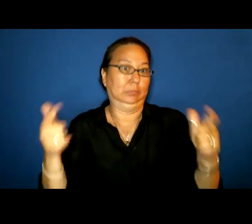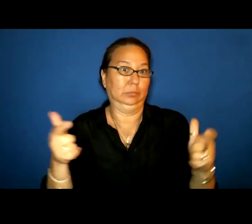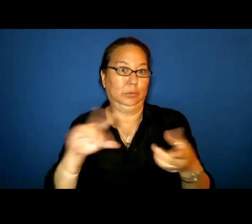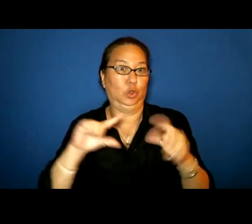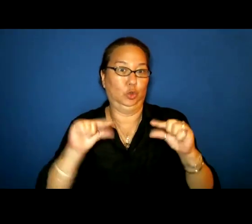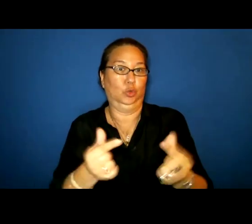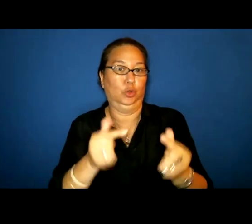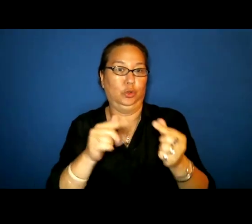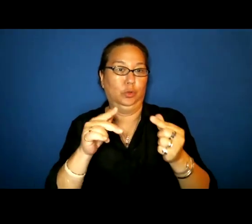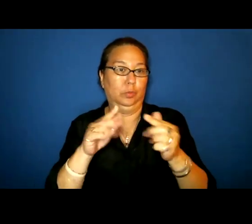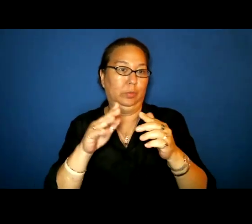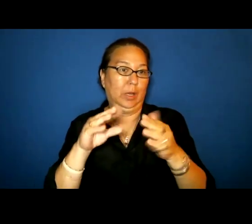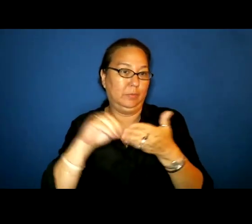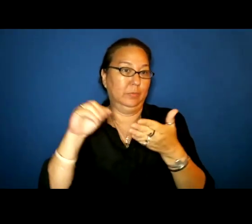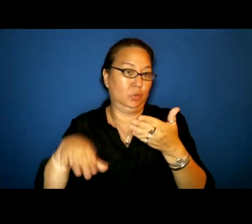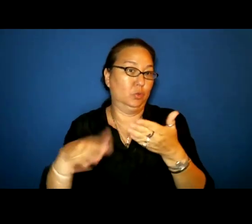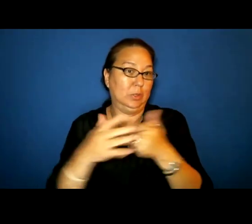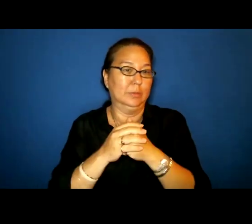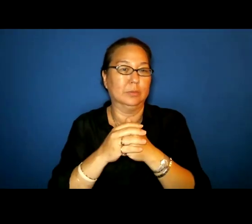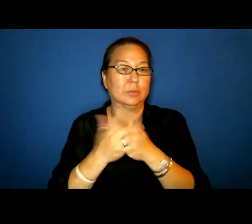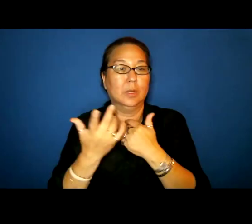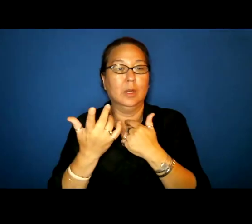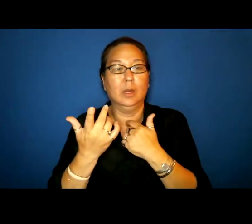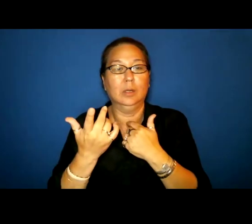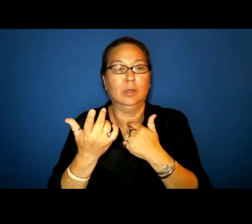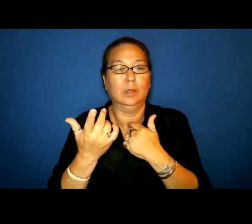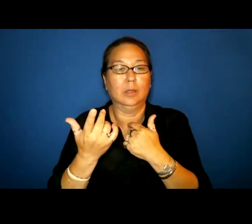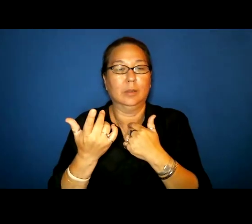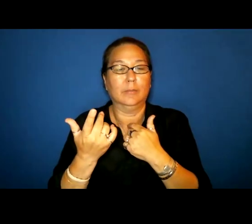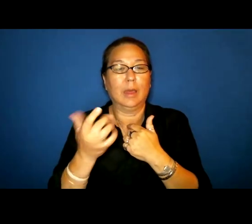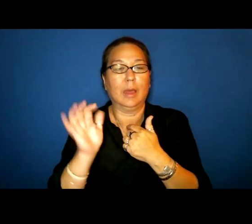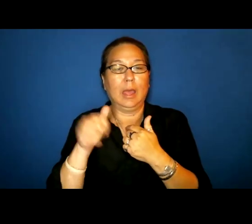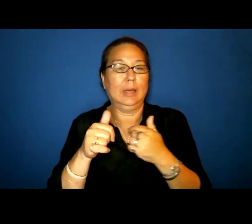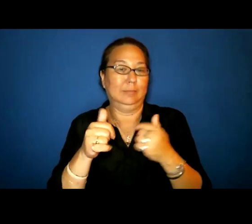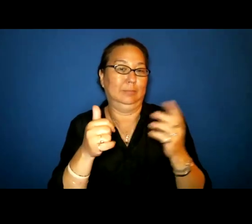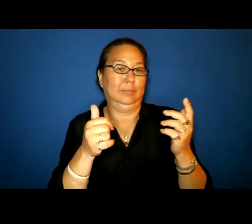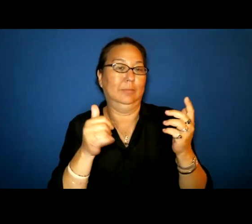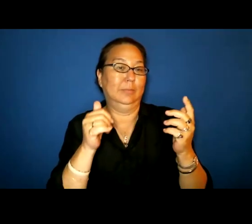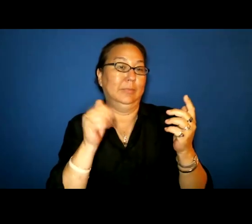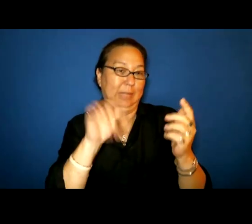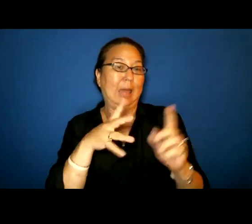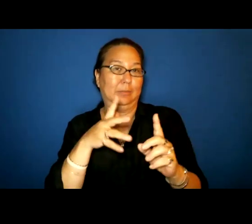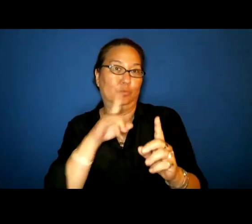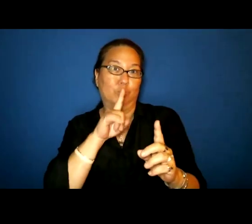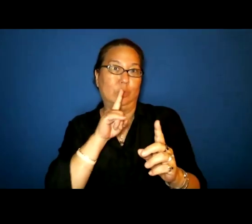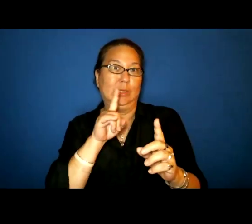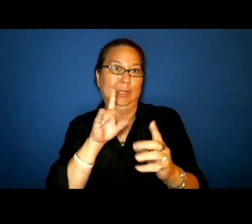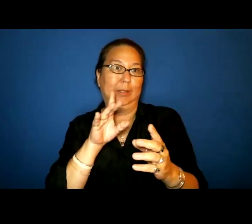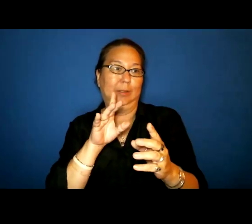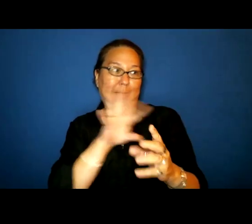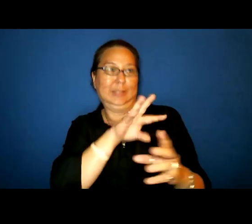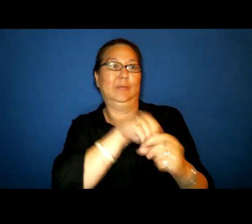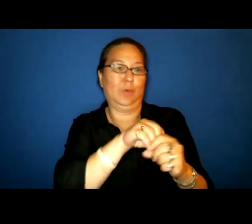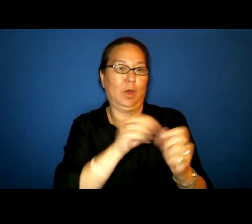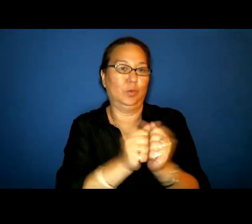overlap or bilingual. Like, so it's sort of, it is impacting those numbers, but yet we have very